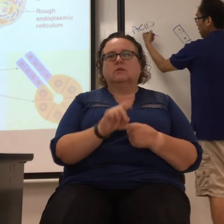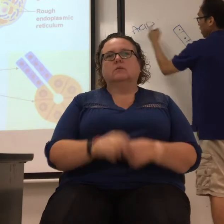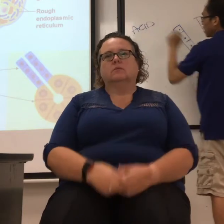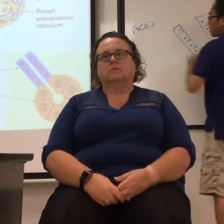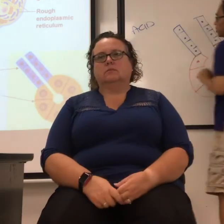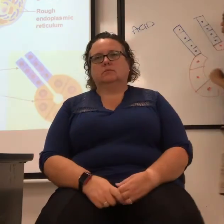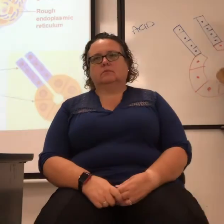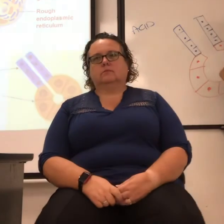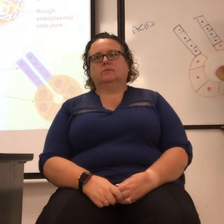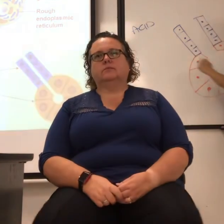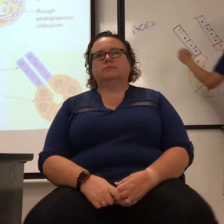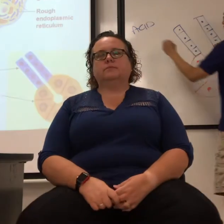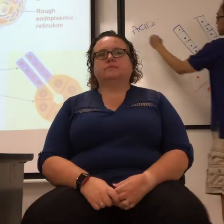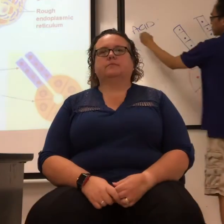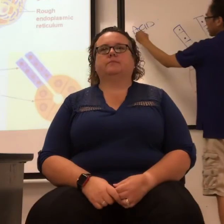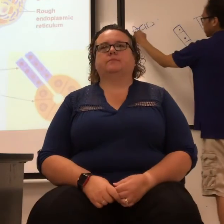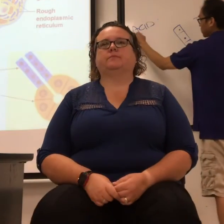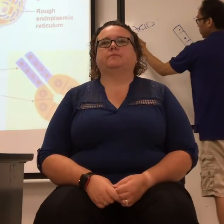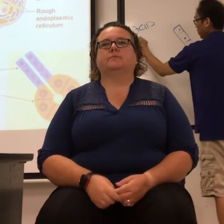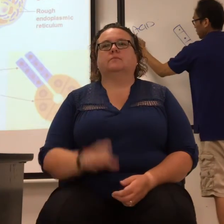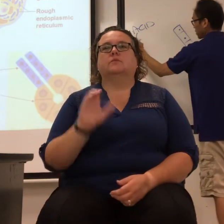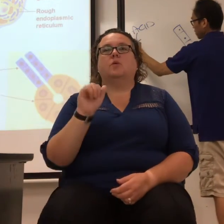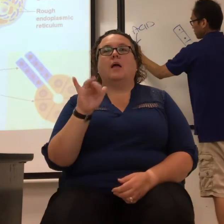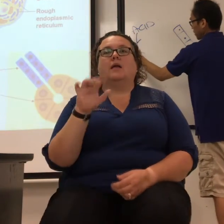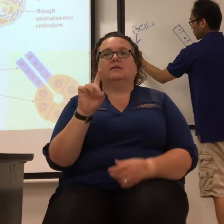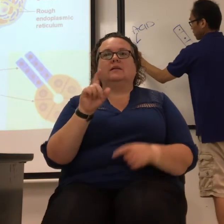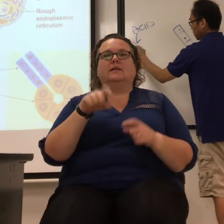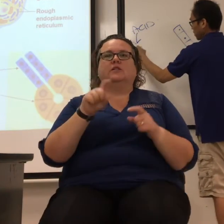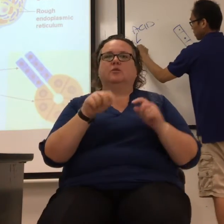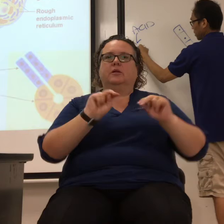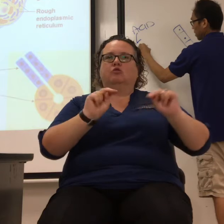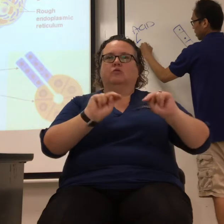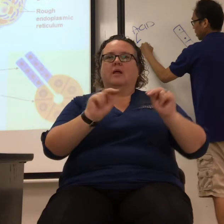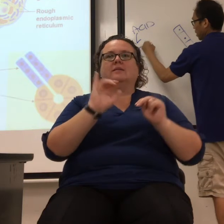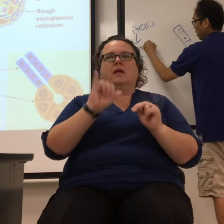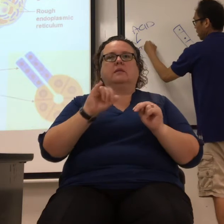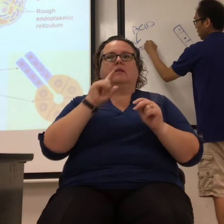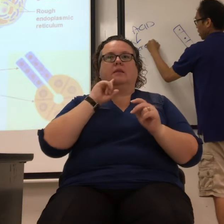needs to be neutralized. That's a stimulus for the release of secretin.